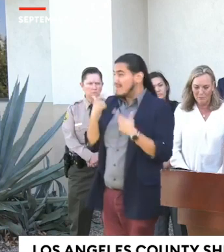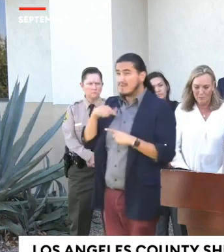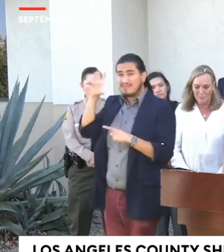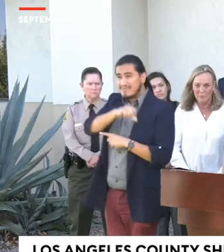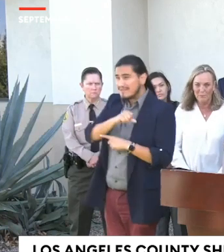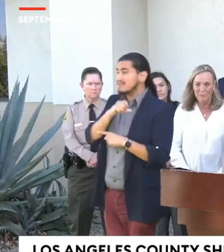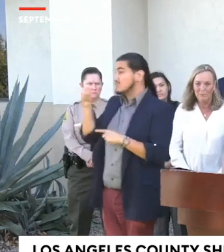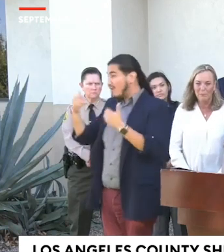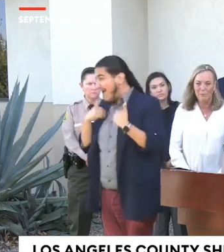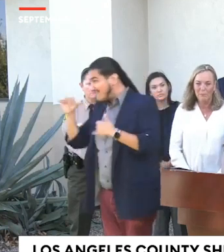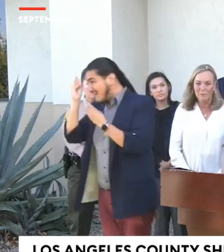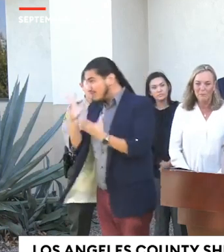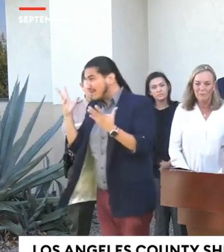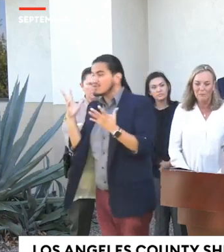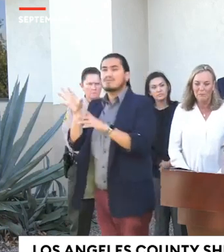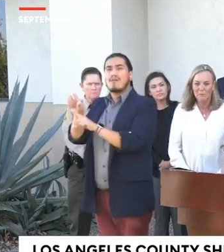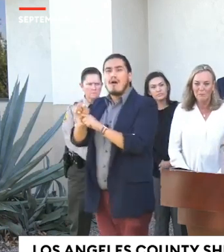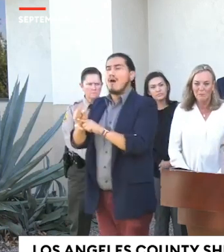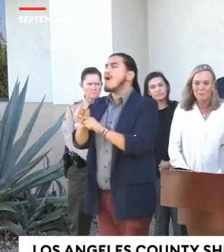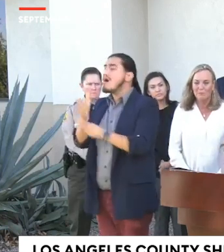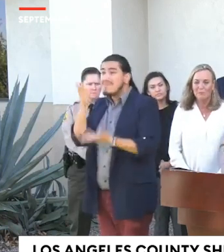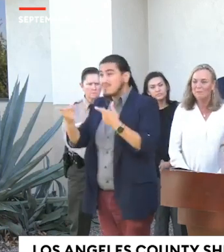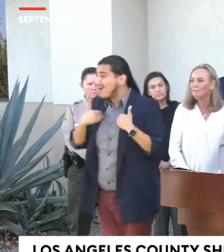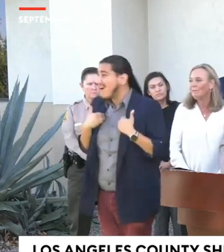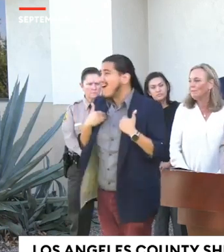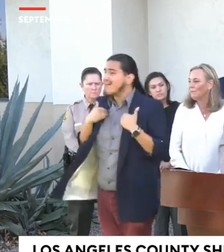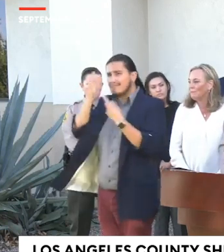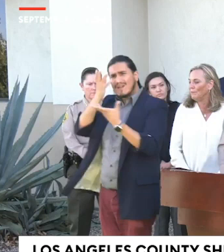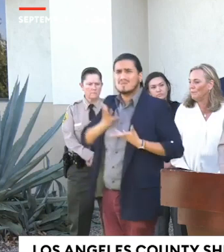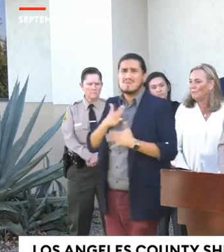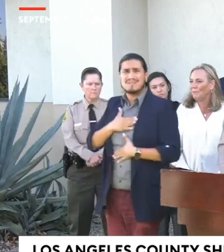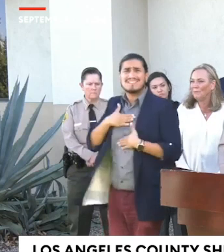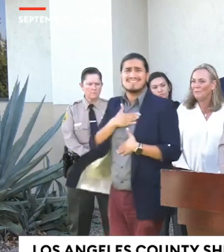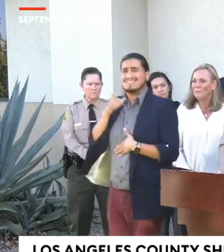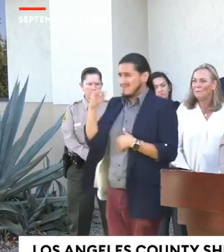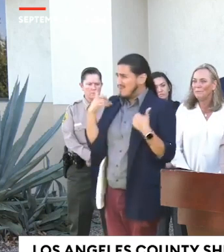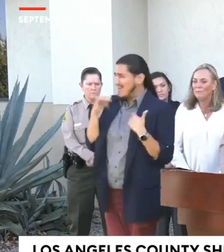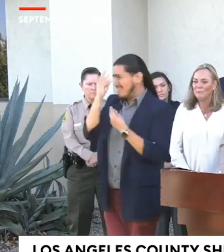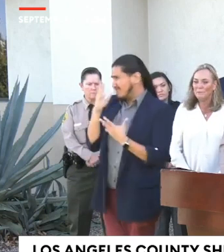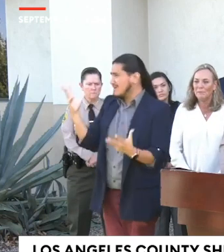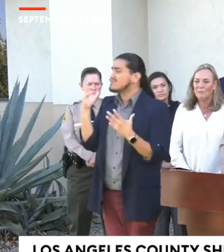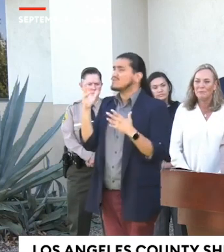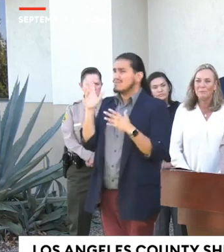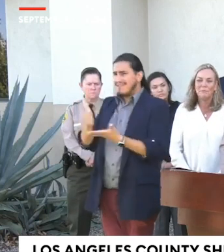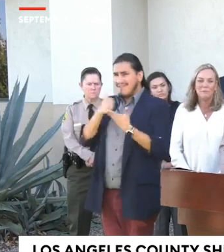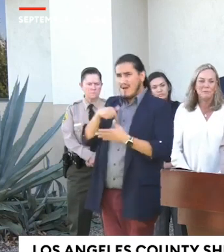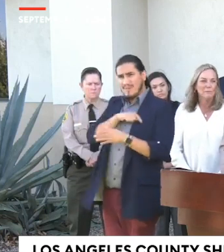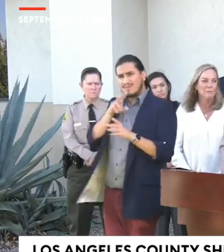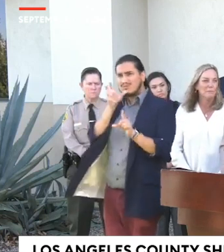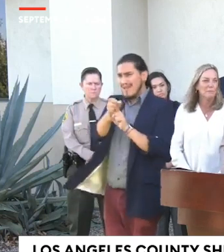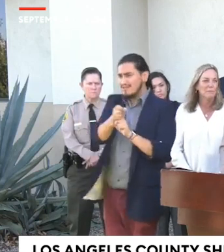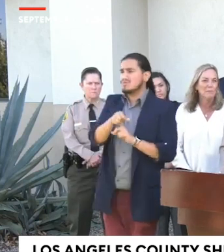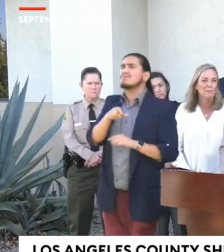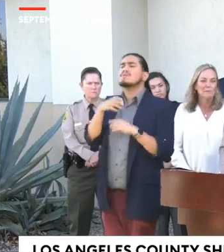capture anything that could be the missing puzzle to apprehending the suspects. And I'm going to